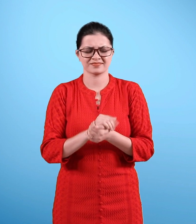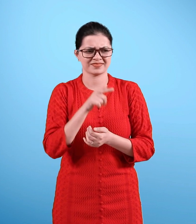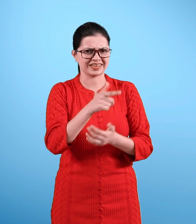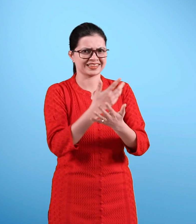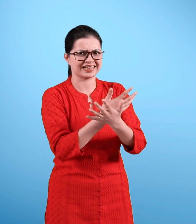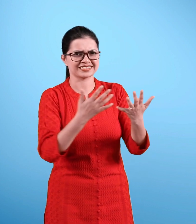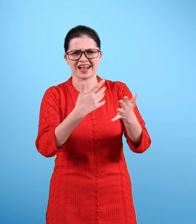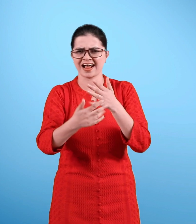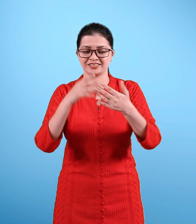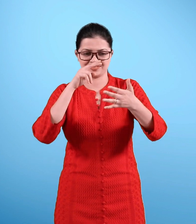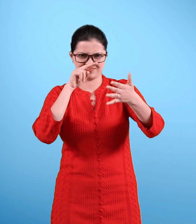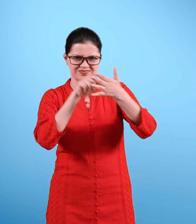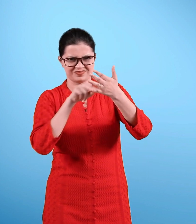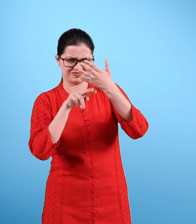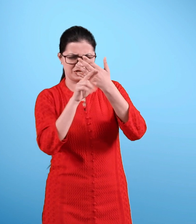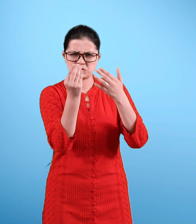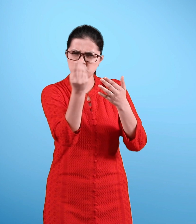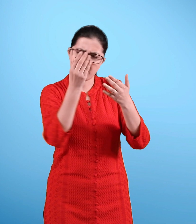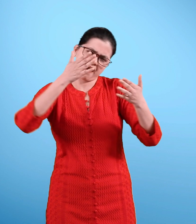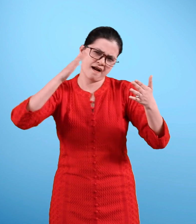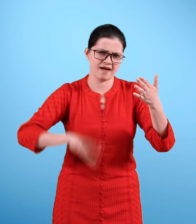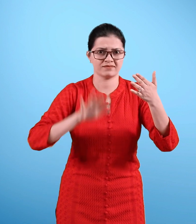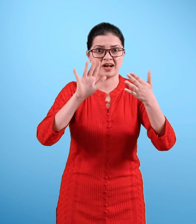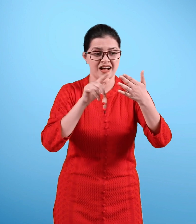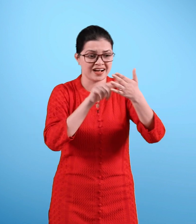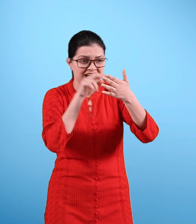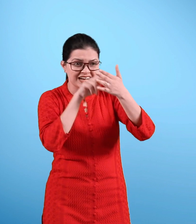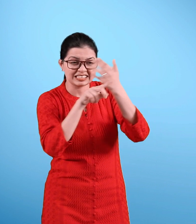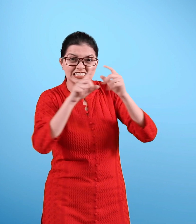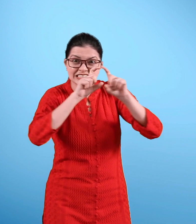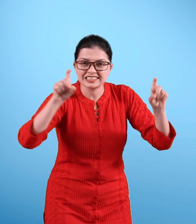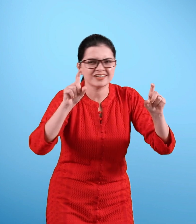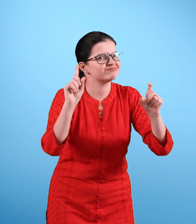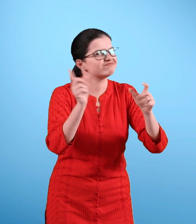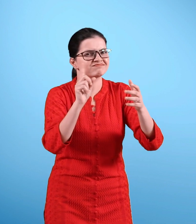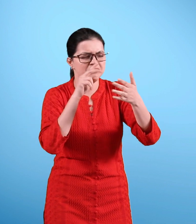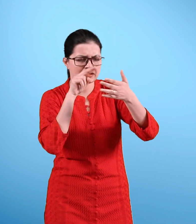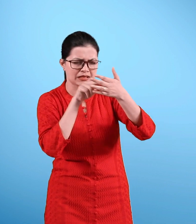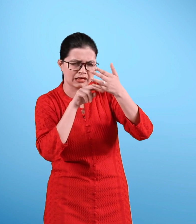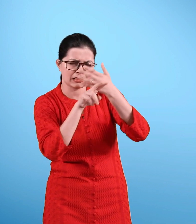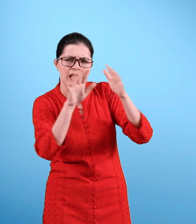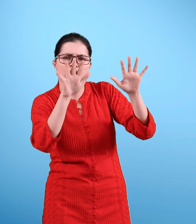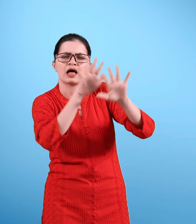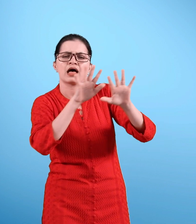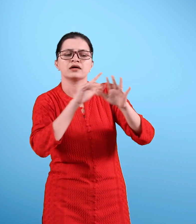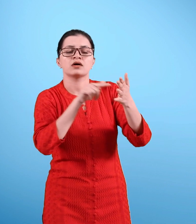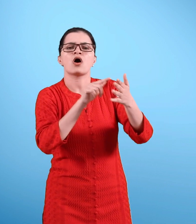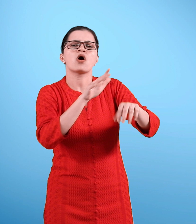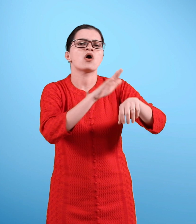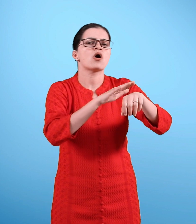There are some objects through which we can see, but not very clearly. Such objects are known as